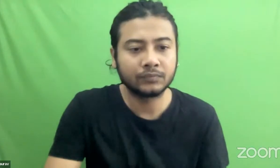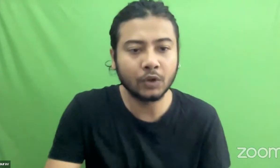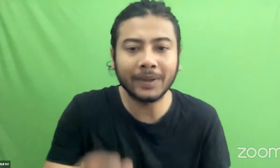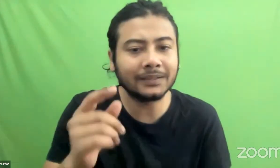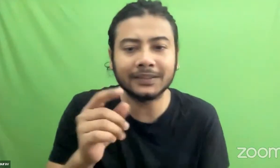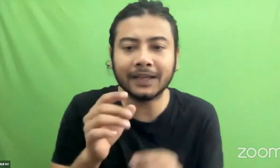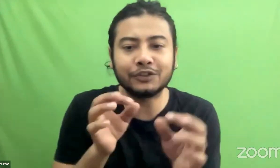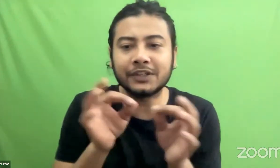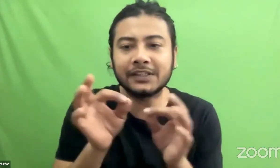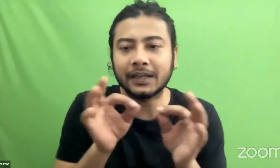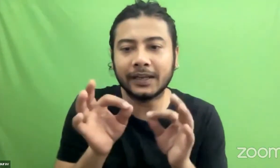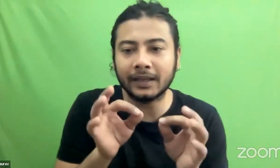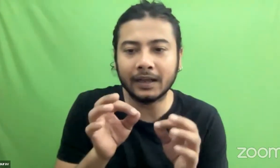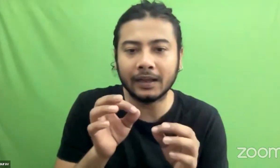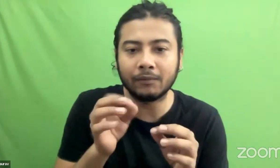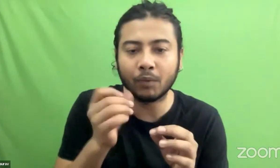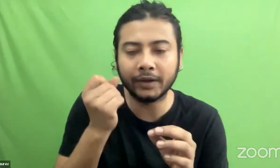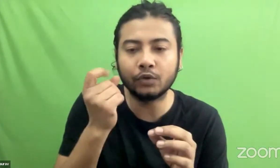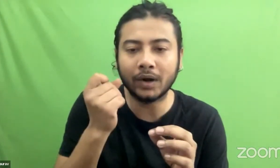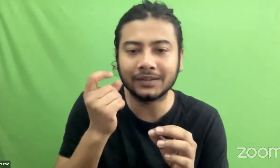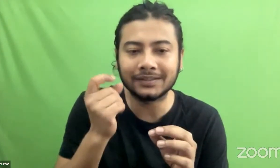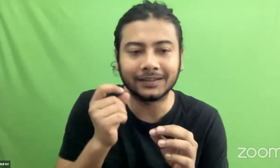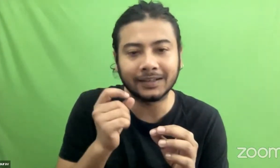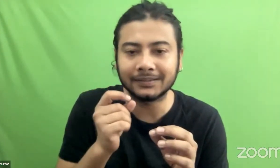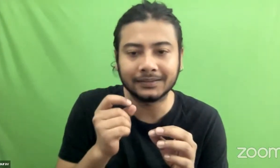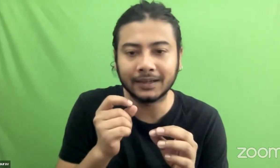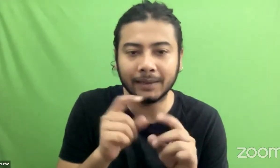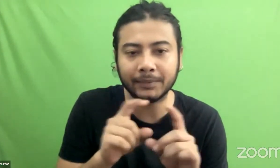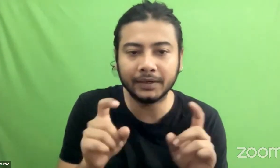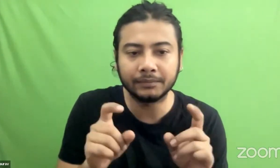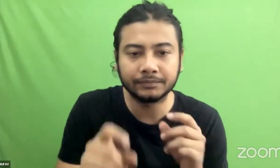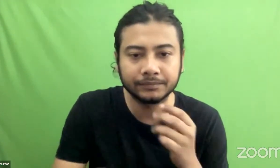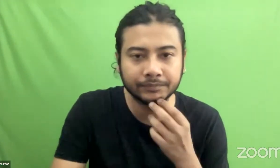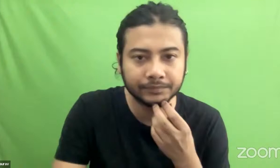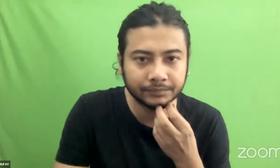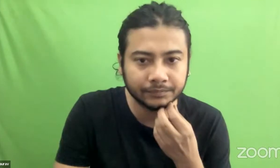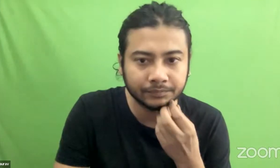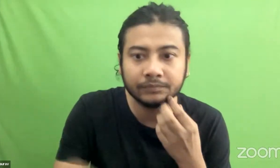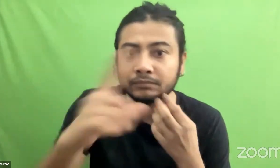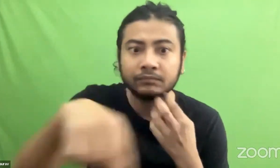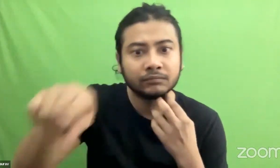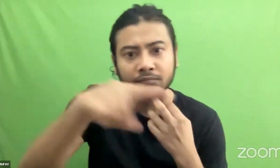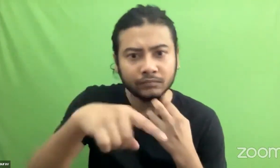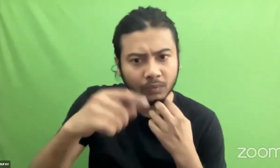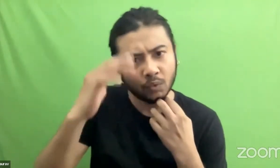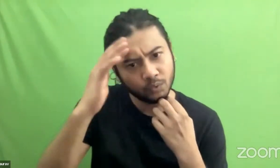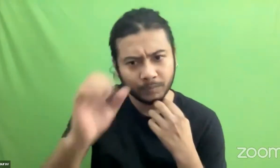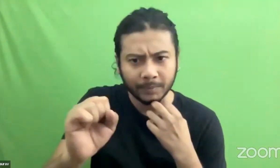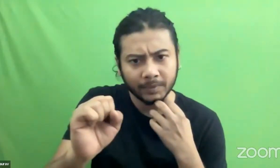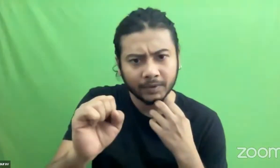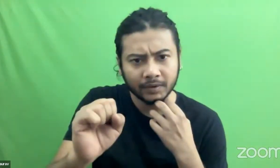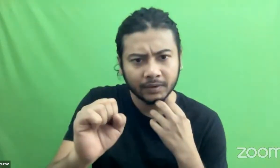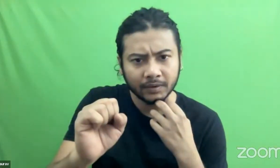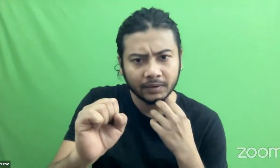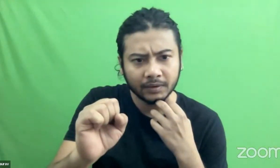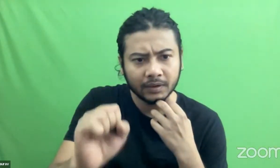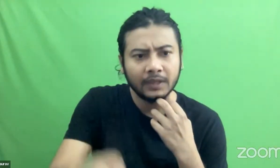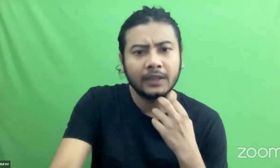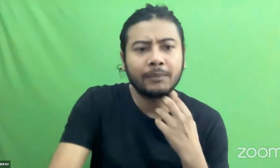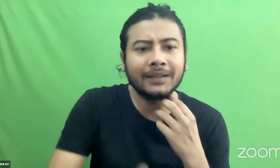No, Mataji, I was just wanting to understand. That's People are aware. Is there any new person who want to learn?